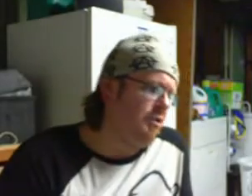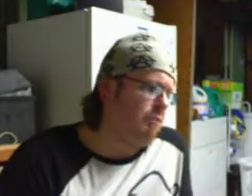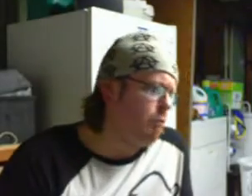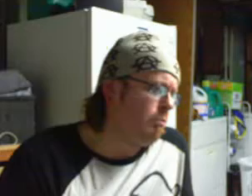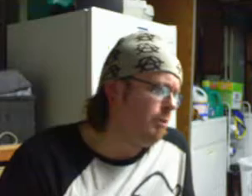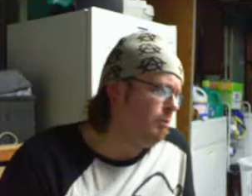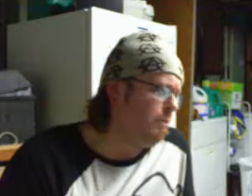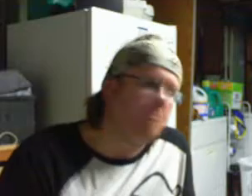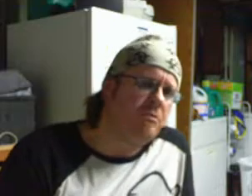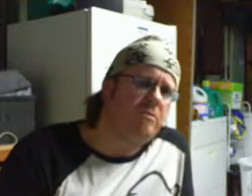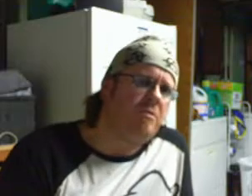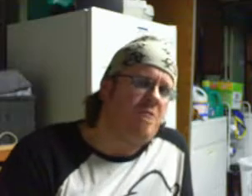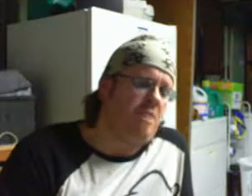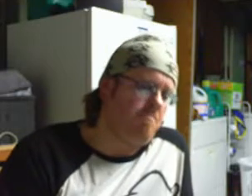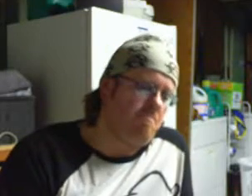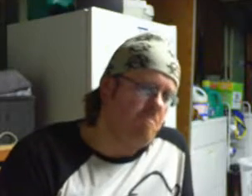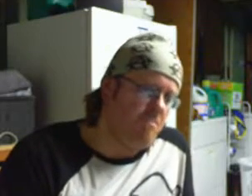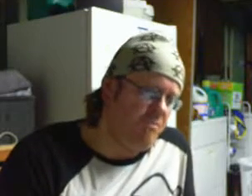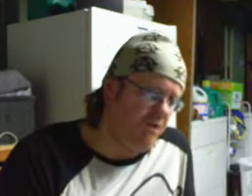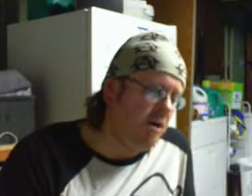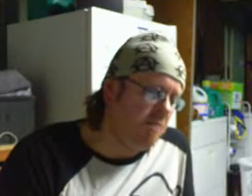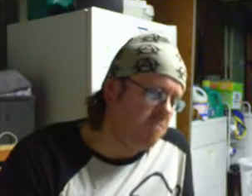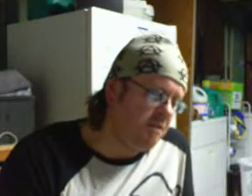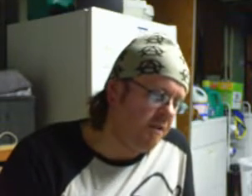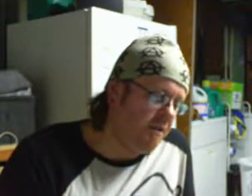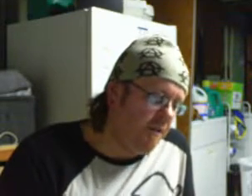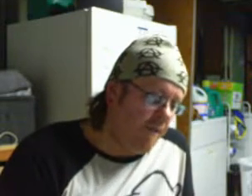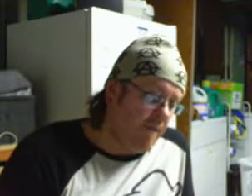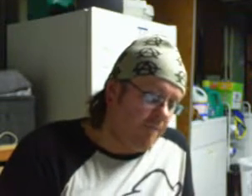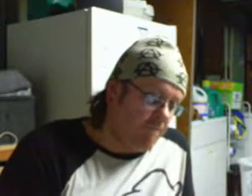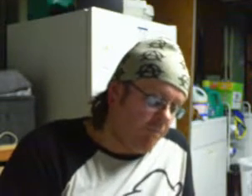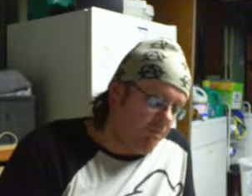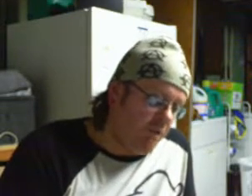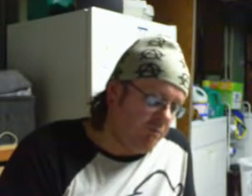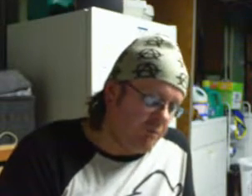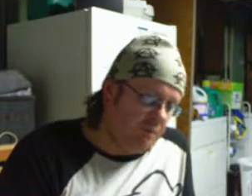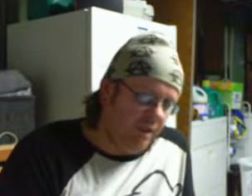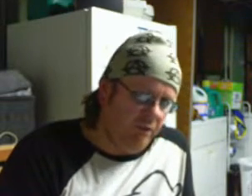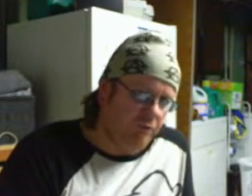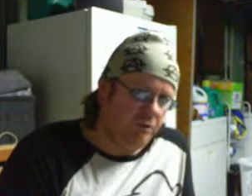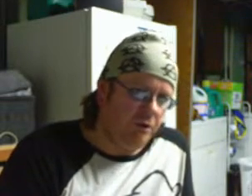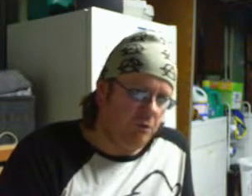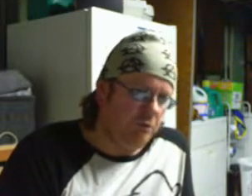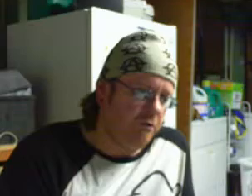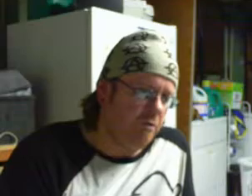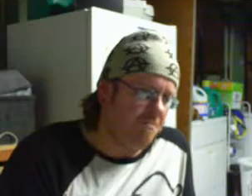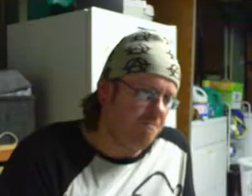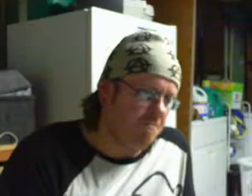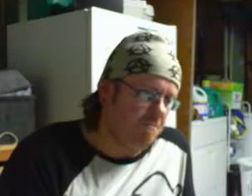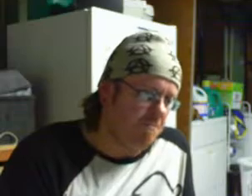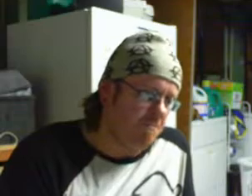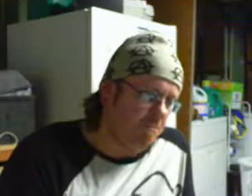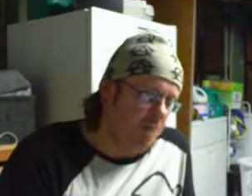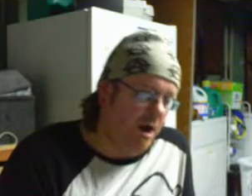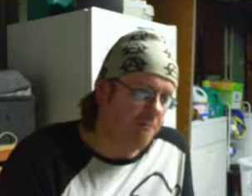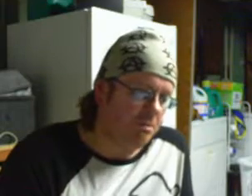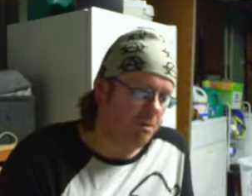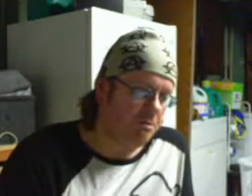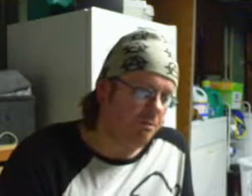work, because people just aren't that dumb. But nevertheless, you know, when you're in a high political office,